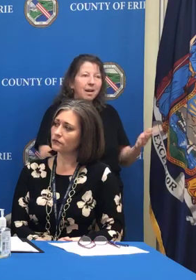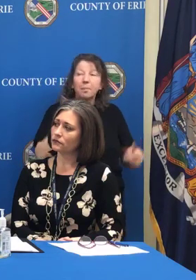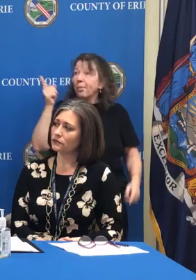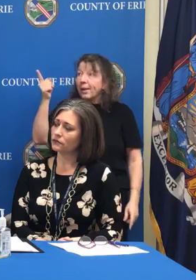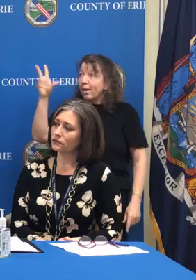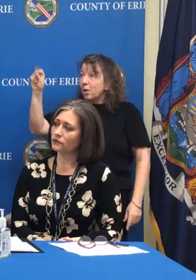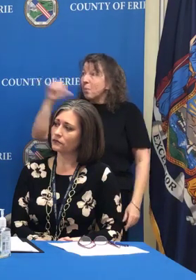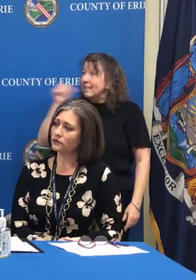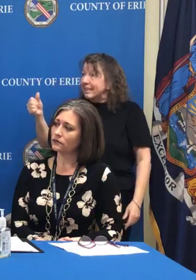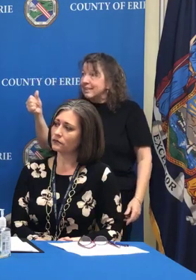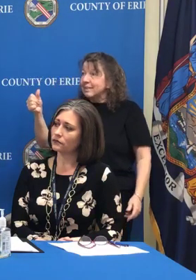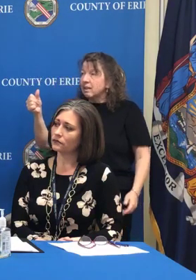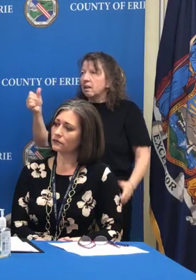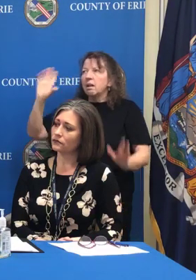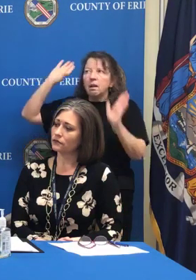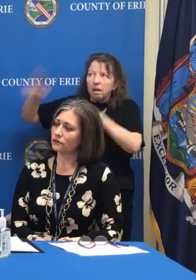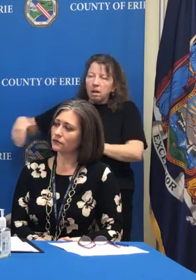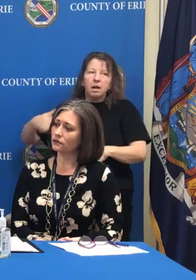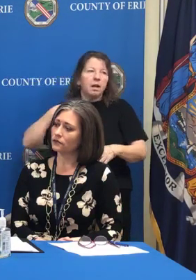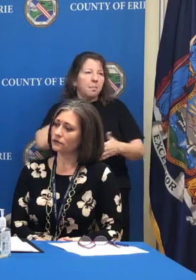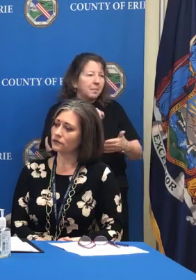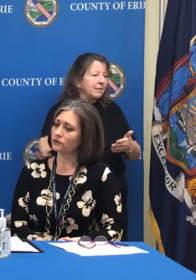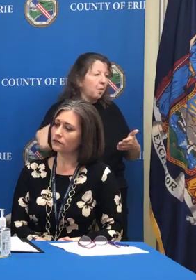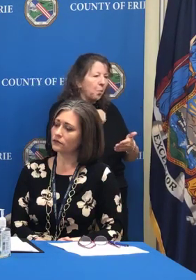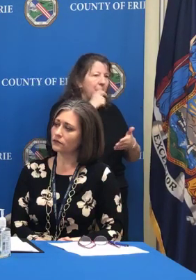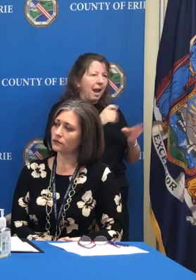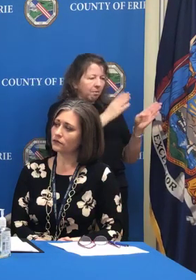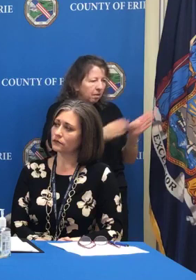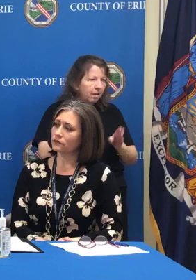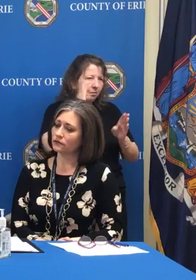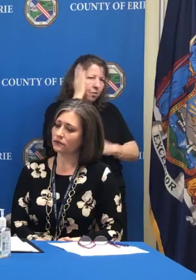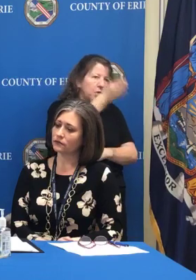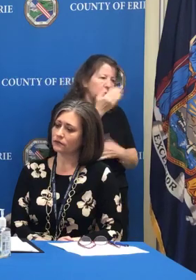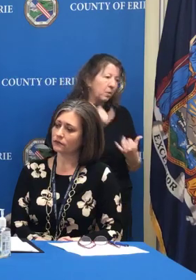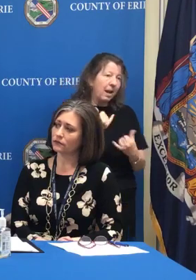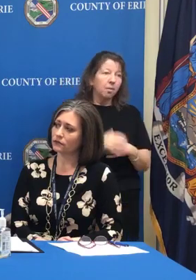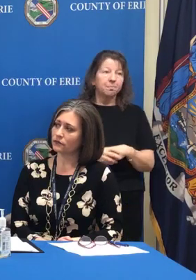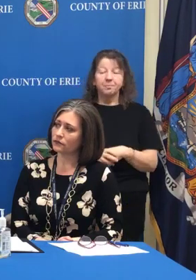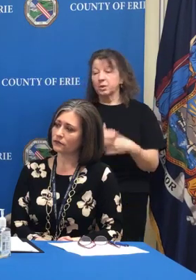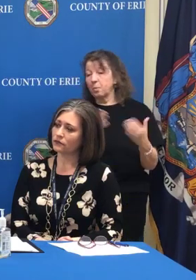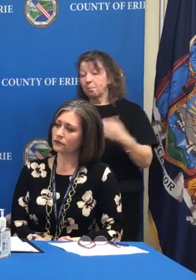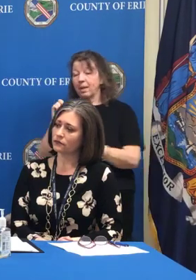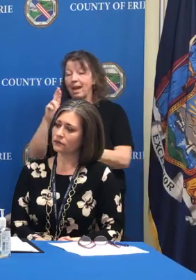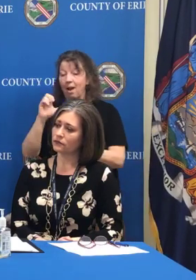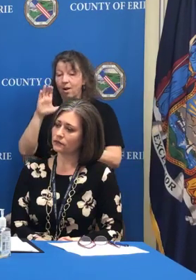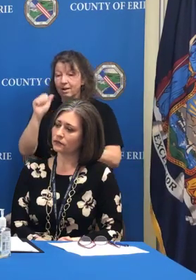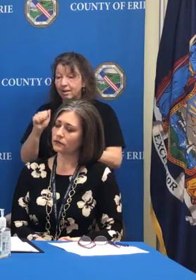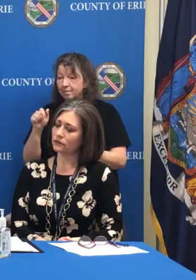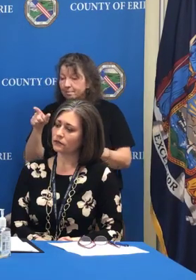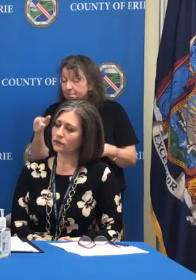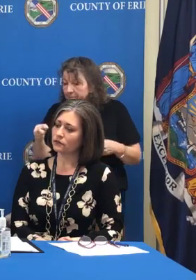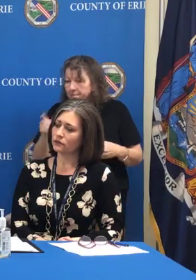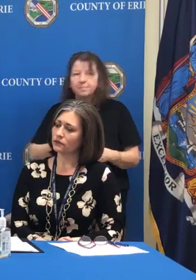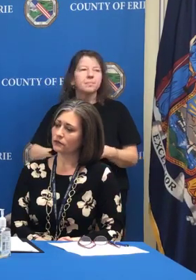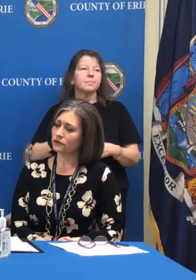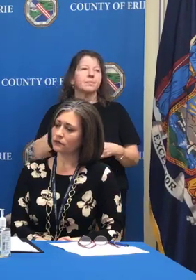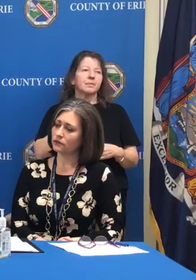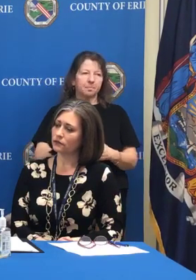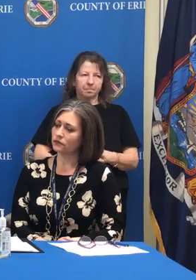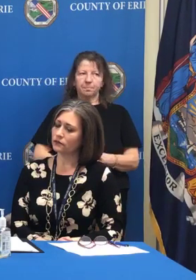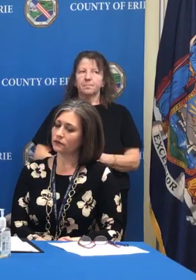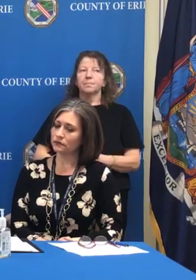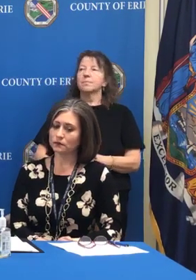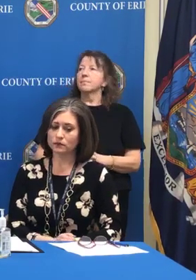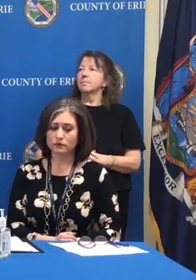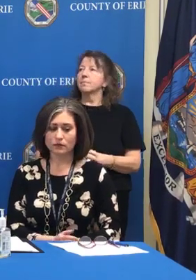All we can do is prepare for the future, and that's what we're doing now. Erica, are you still on the line from Channel 4? I am, yes. On the